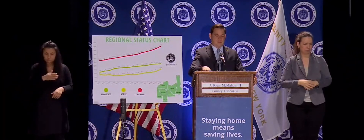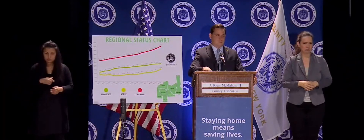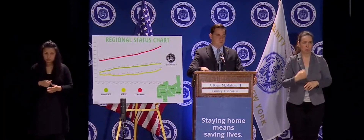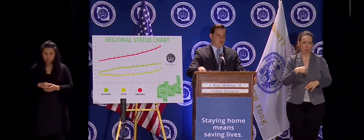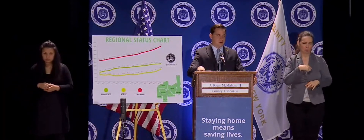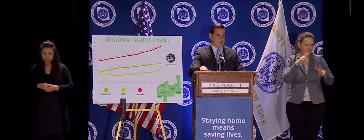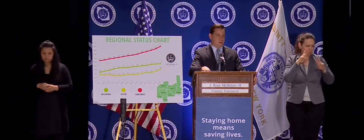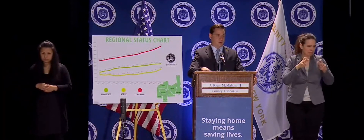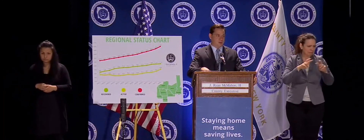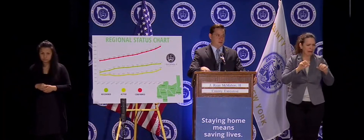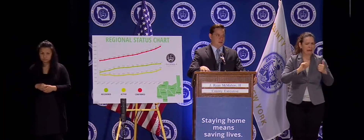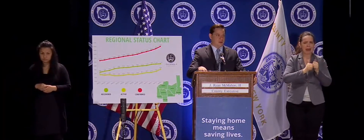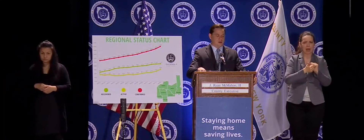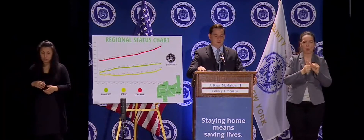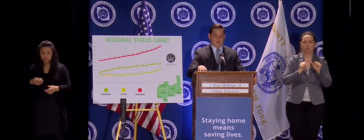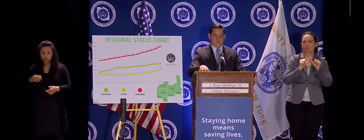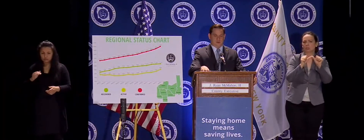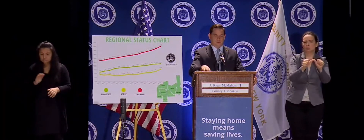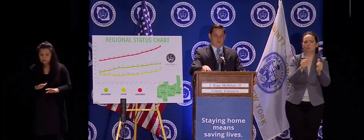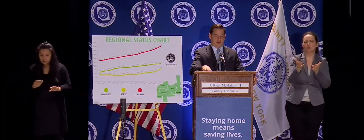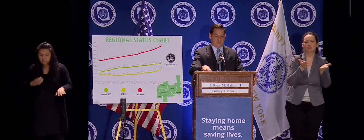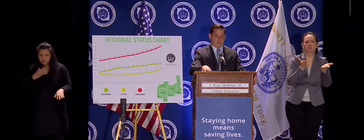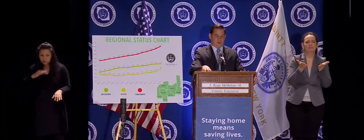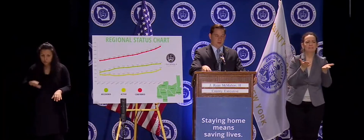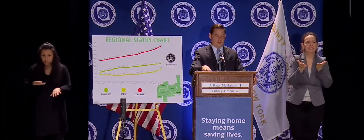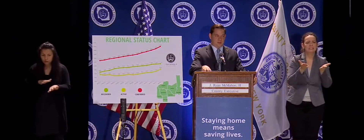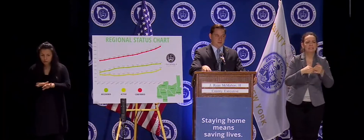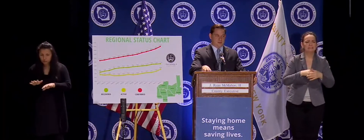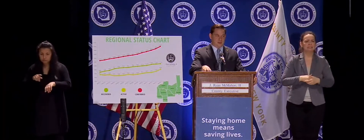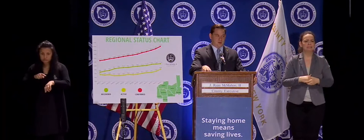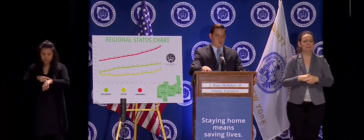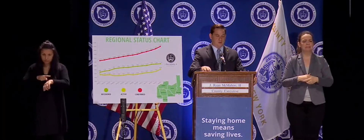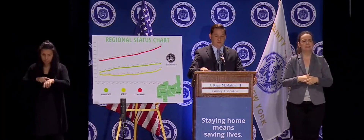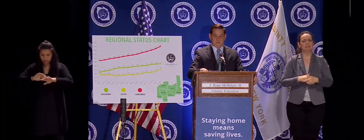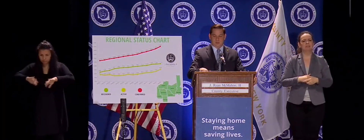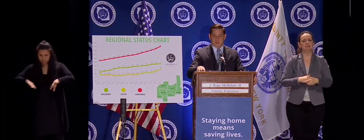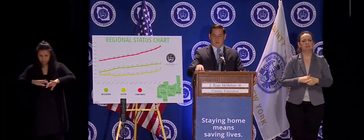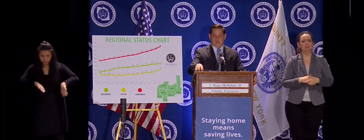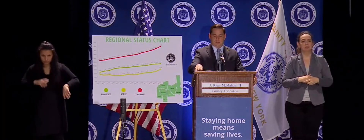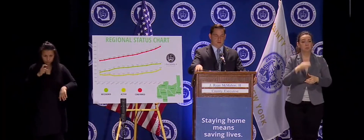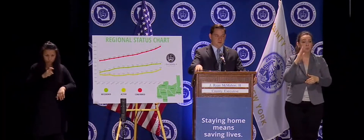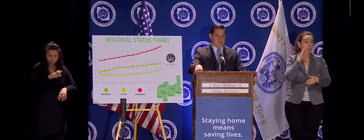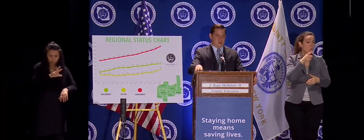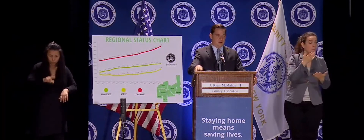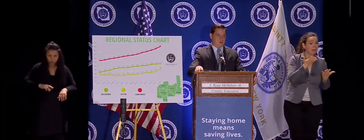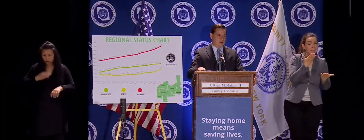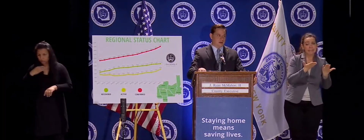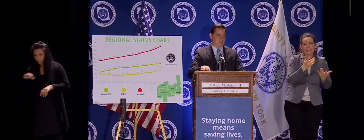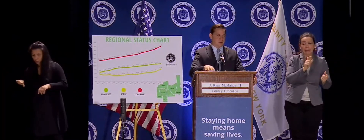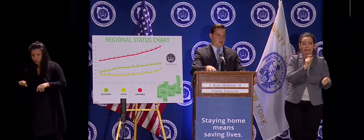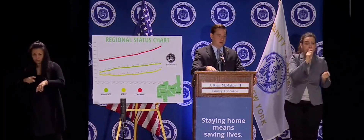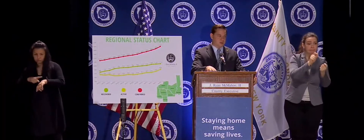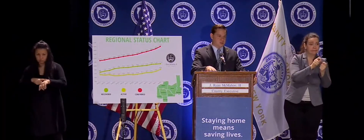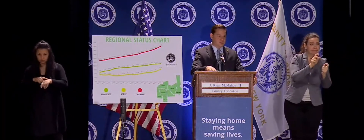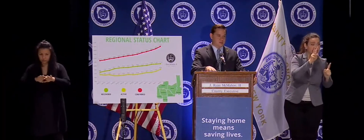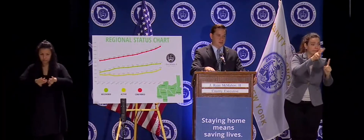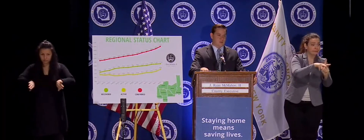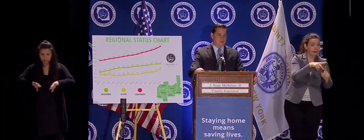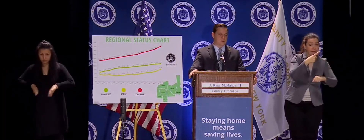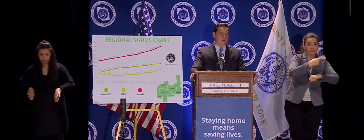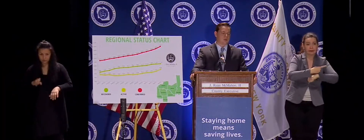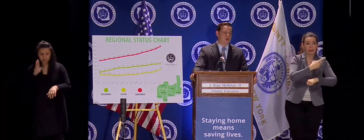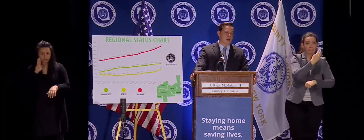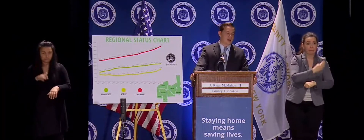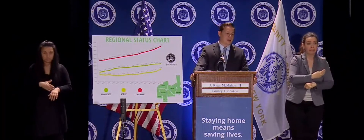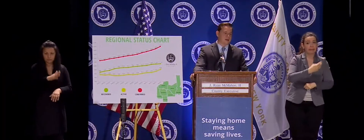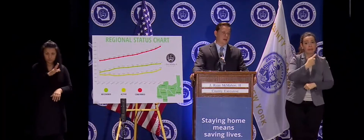sets of the public. Children and family can come in at these hours. seniors these hours, underlying medical conditions these